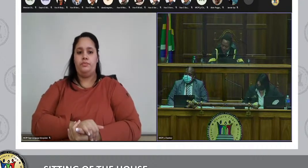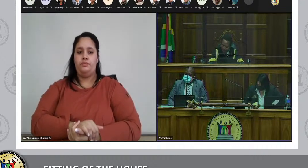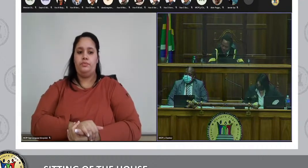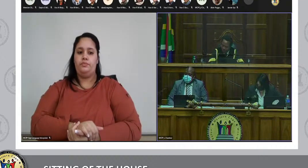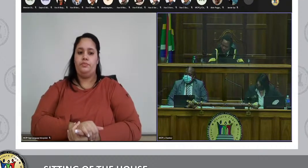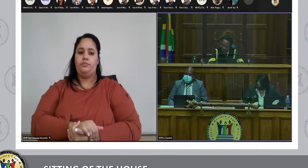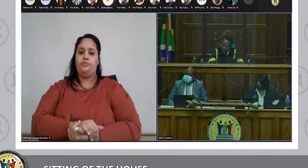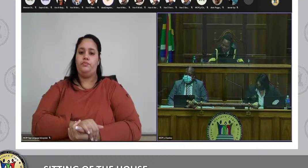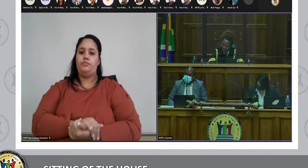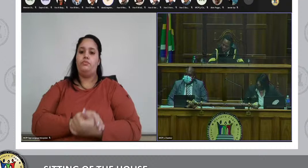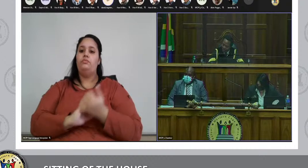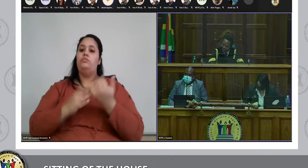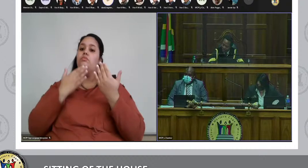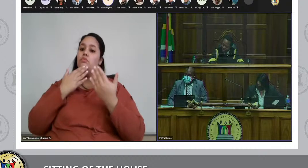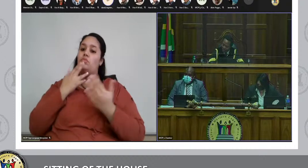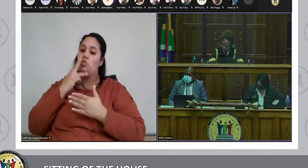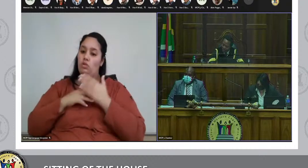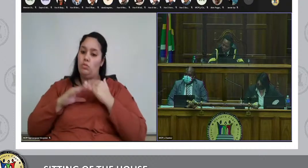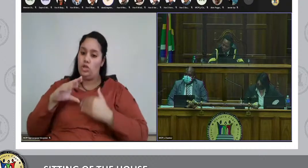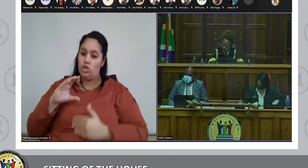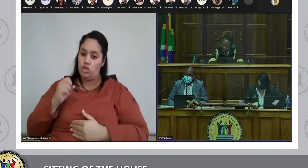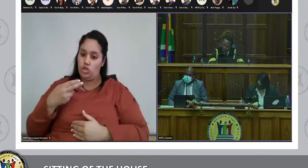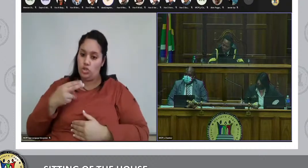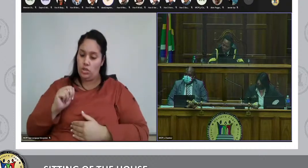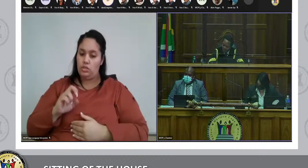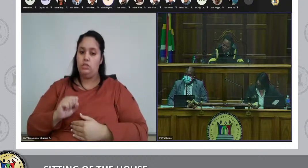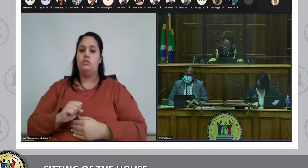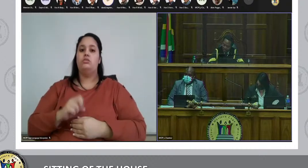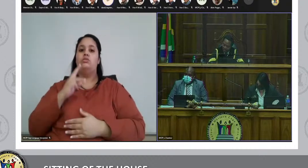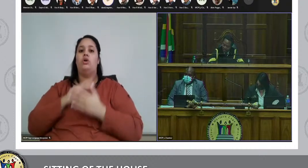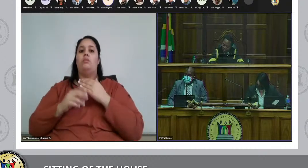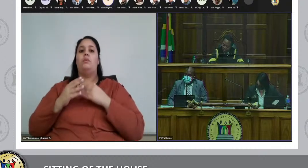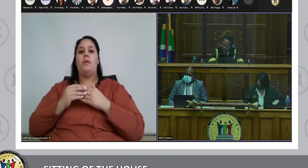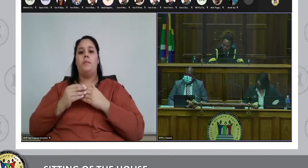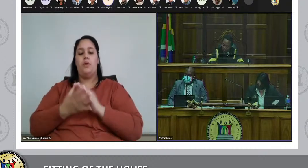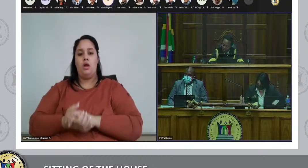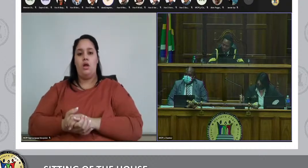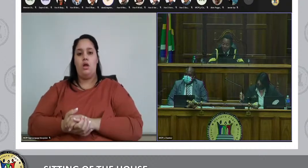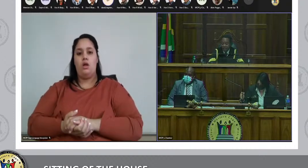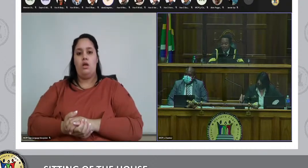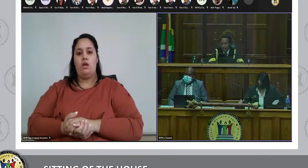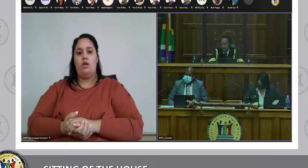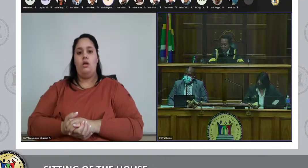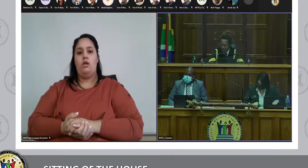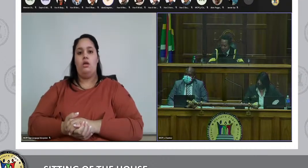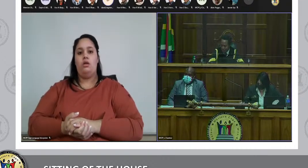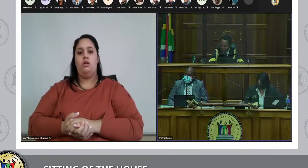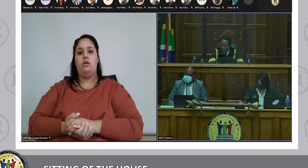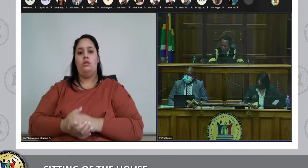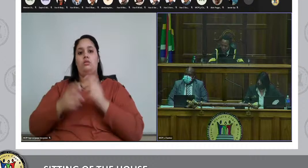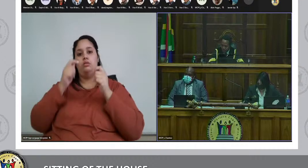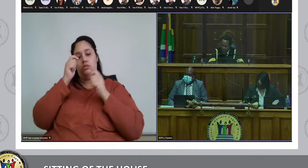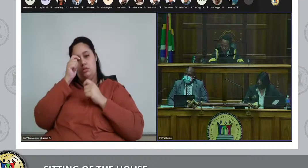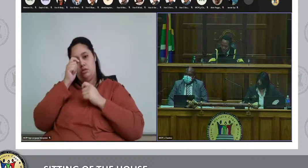Thank you, Honorable Christians. Honorable members, I now recognize the